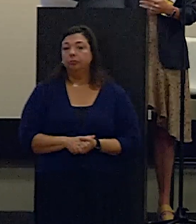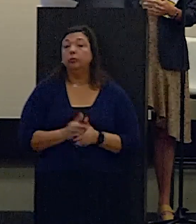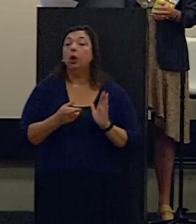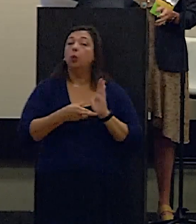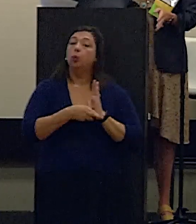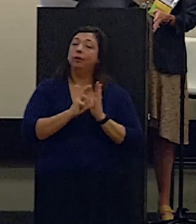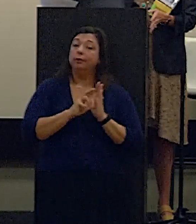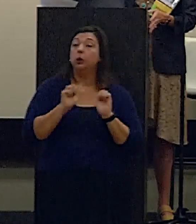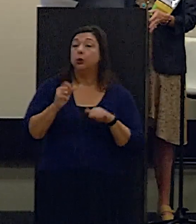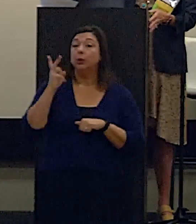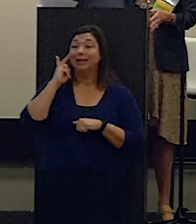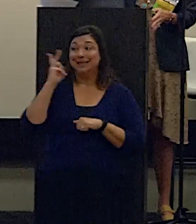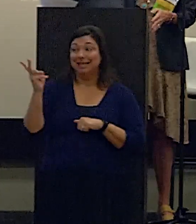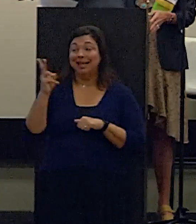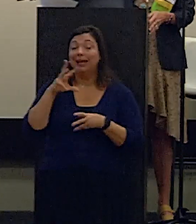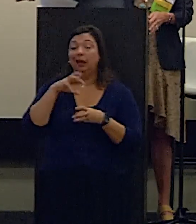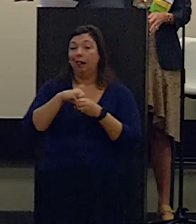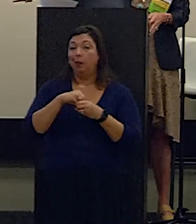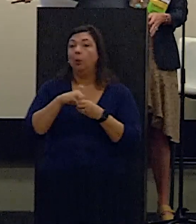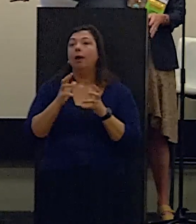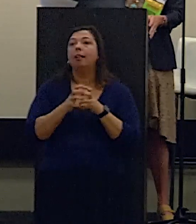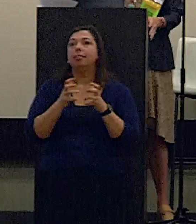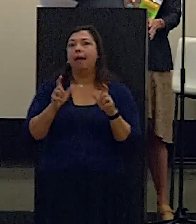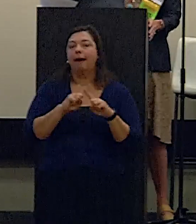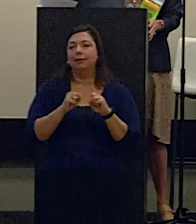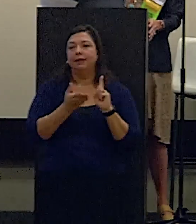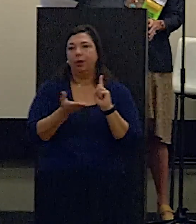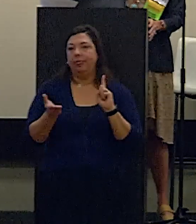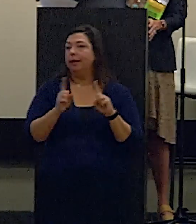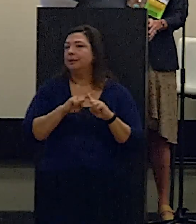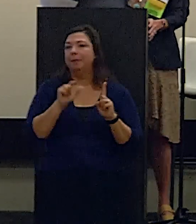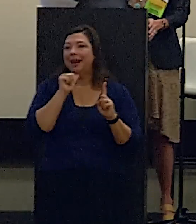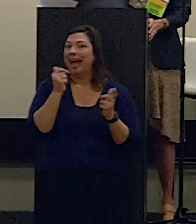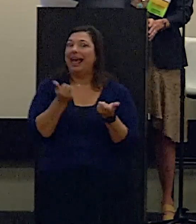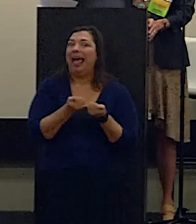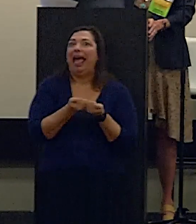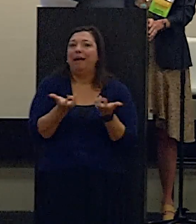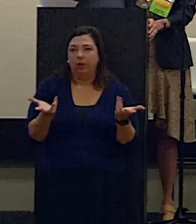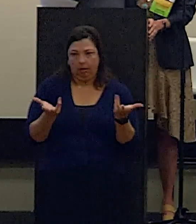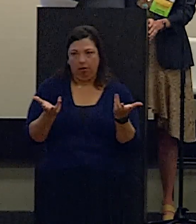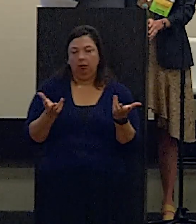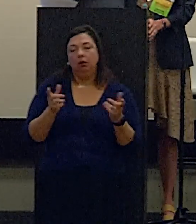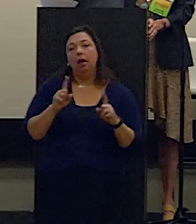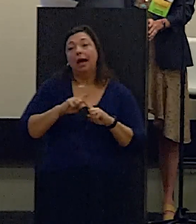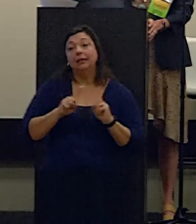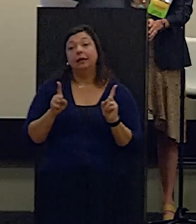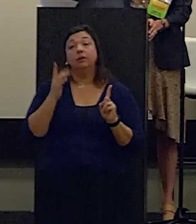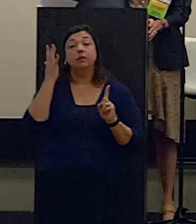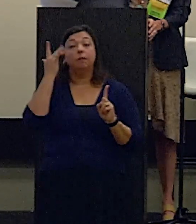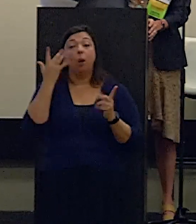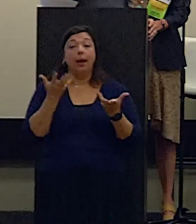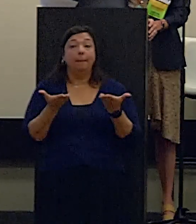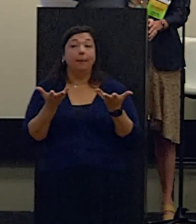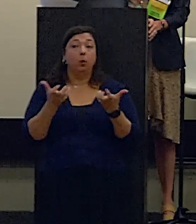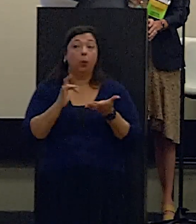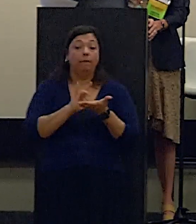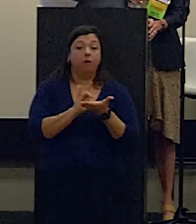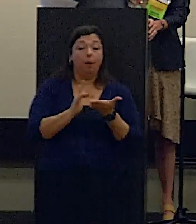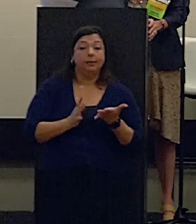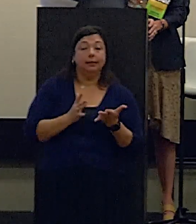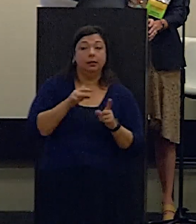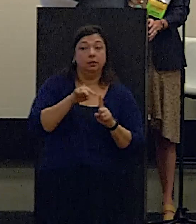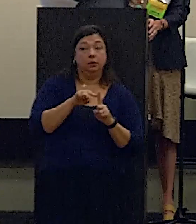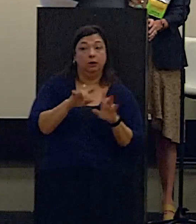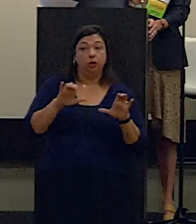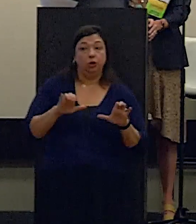Reviews, as you can see, they include a lot of things, but not everything. And another difference of why you may want a pharmacist to be the one